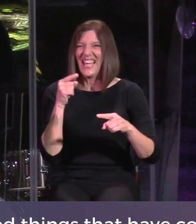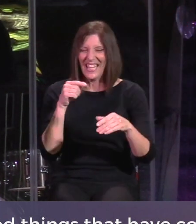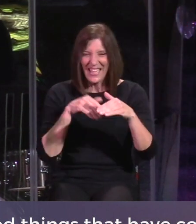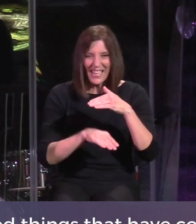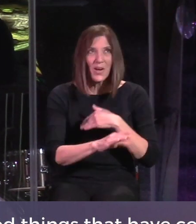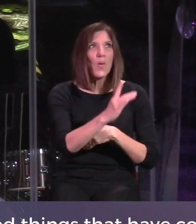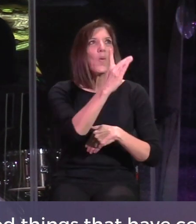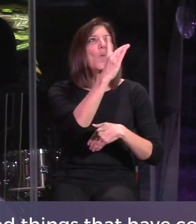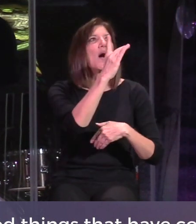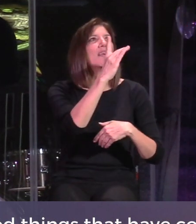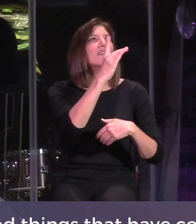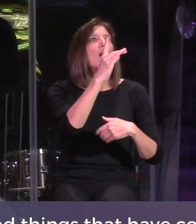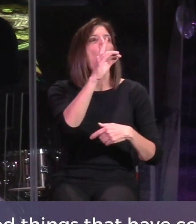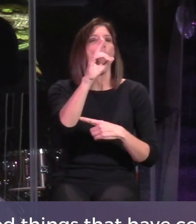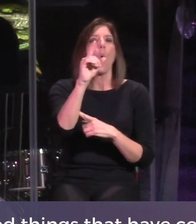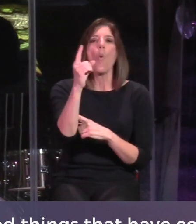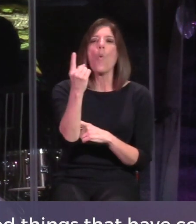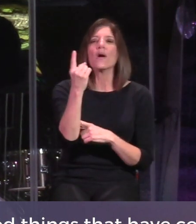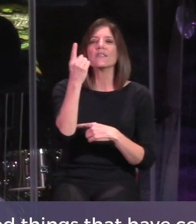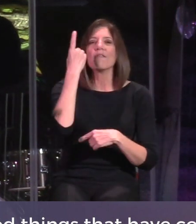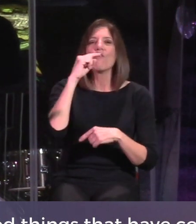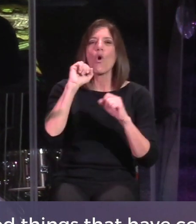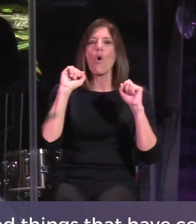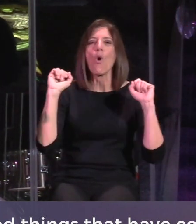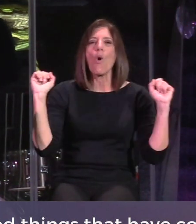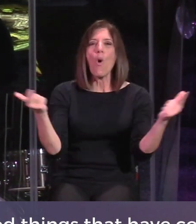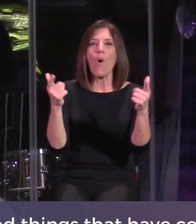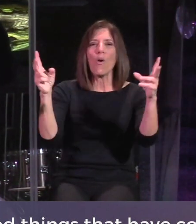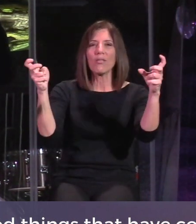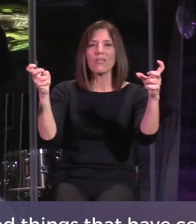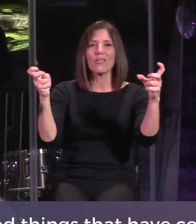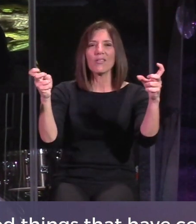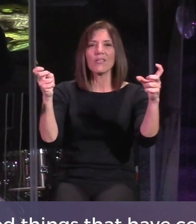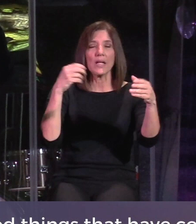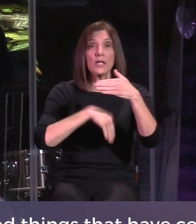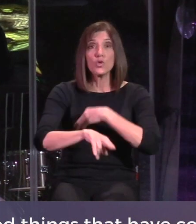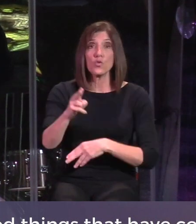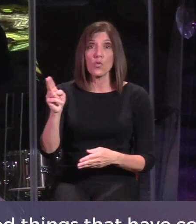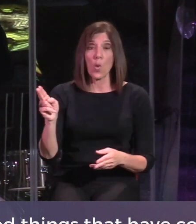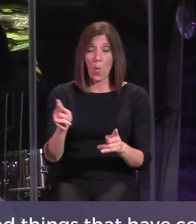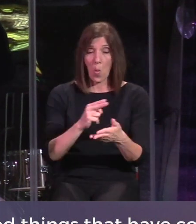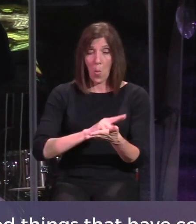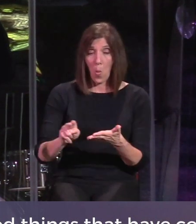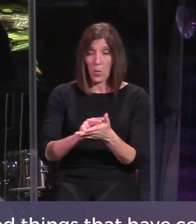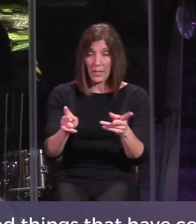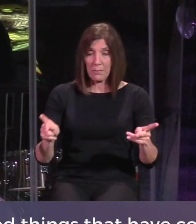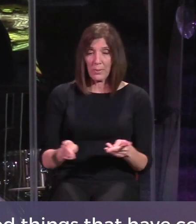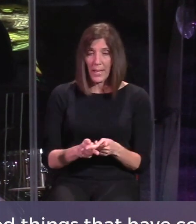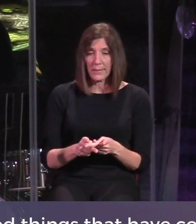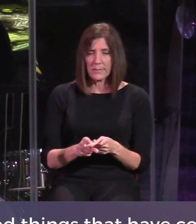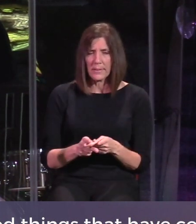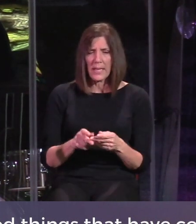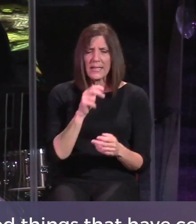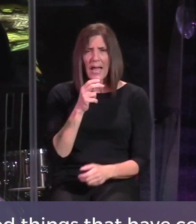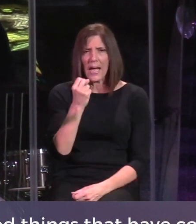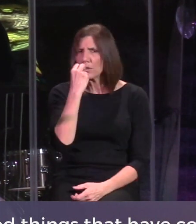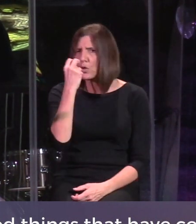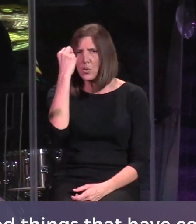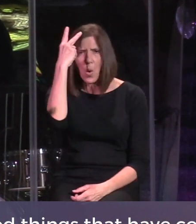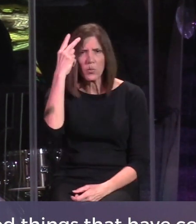all into the holy places, not by the blood of goats and calves, but by the means of his own